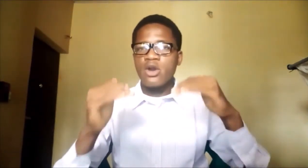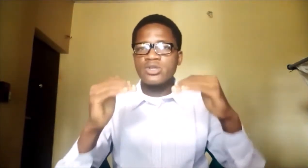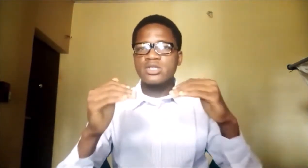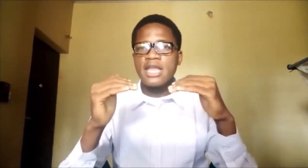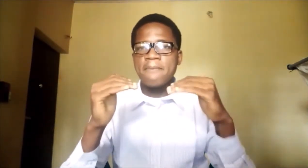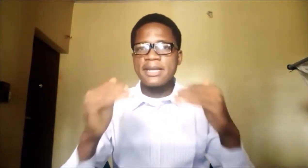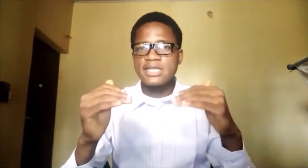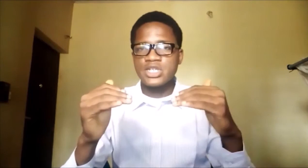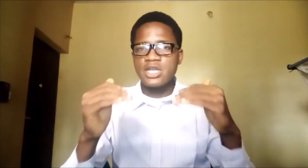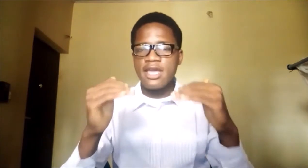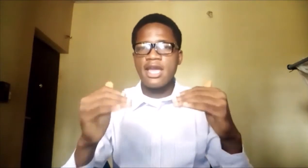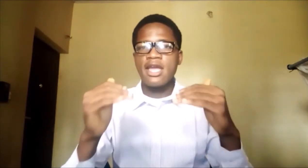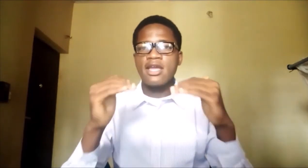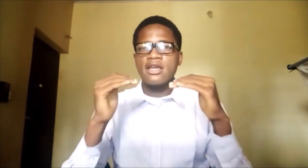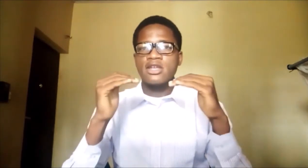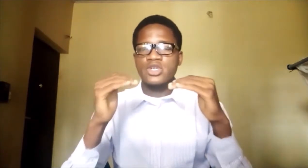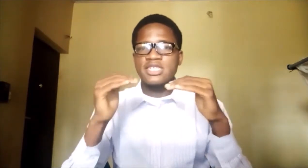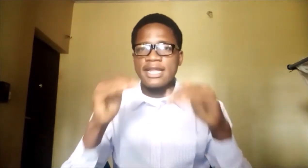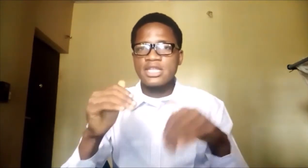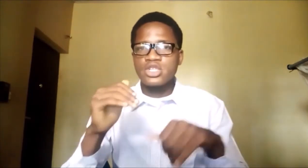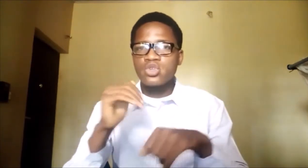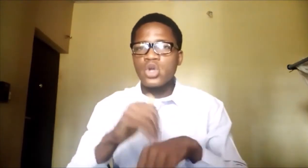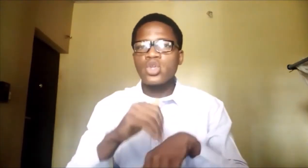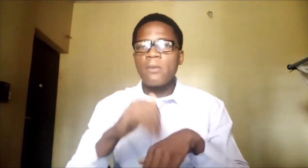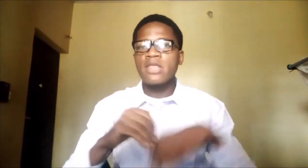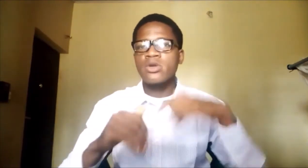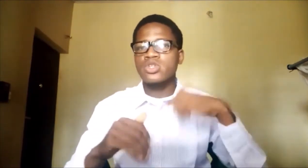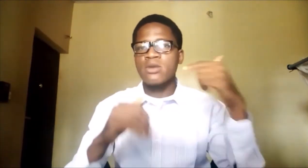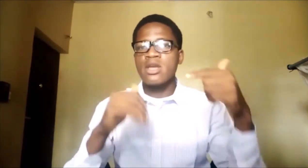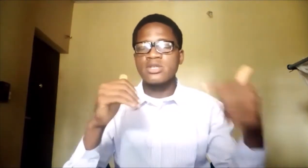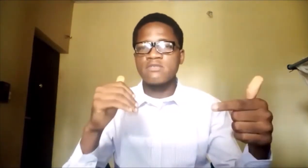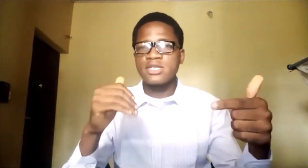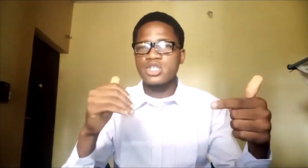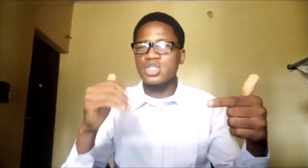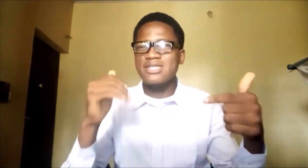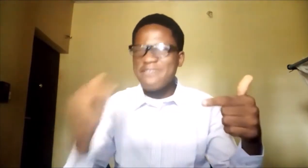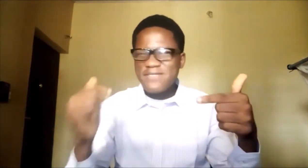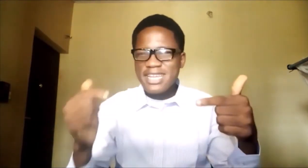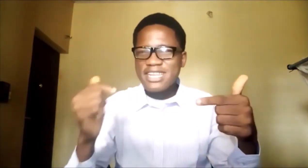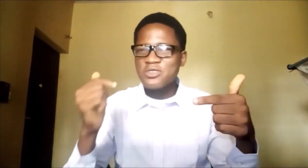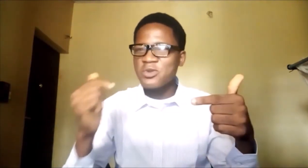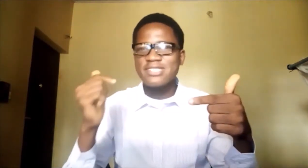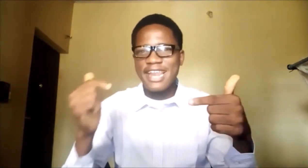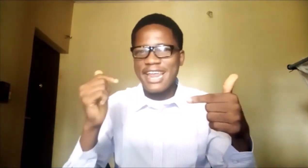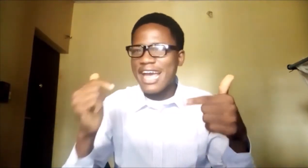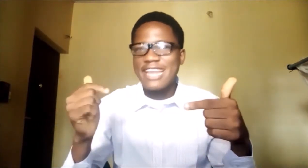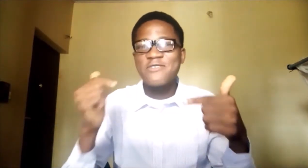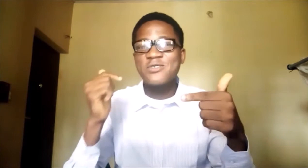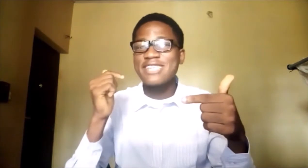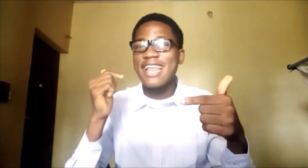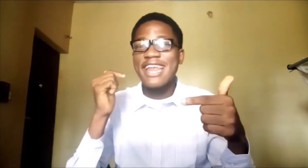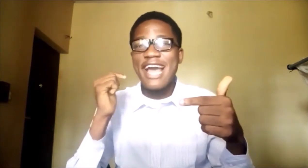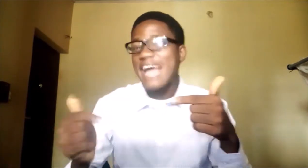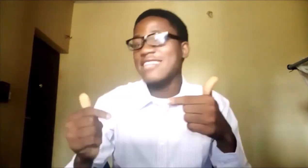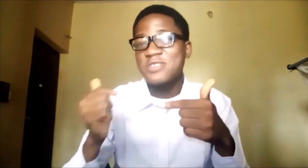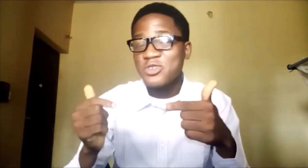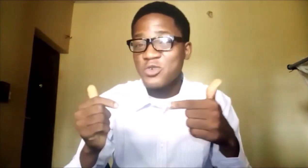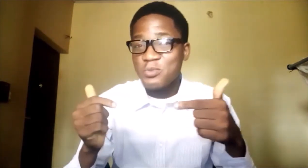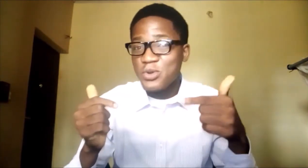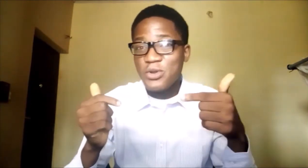send a message here, just send it. Do not comment on somebody else's message. Definitely do not send an ad. If you send an ad to this group, we